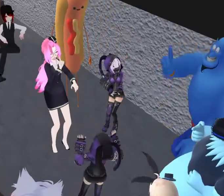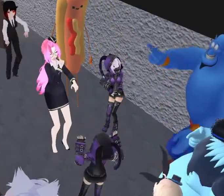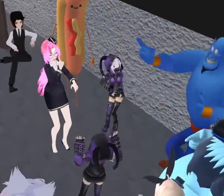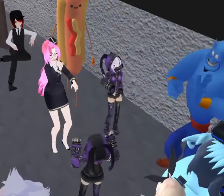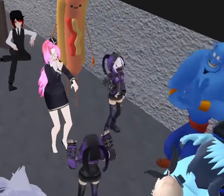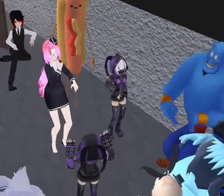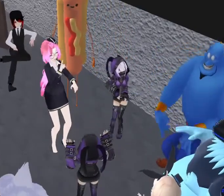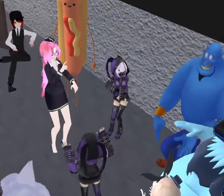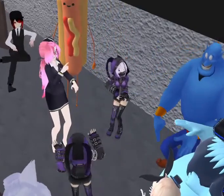But yeah.